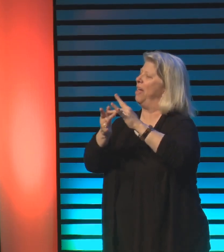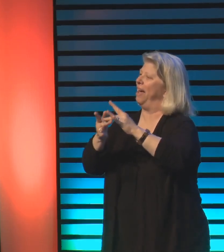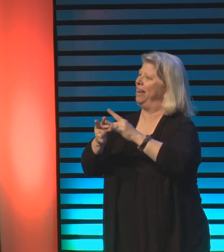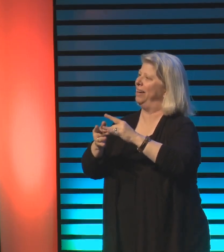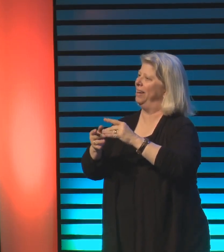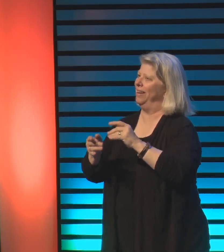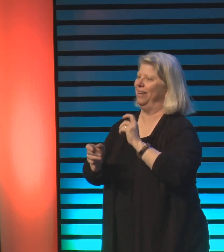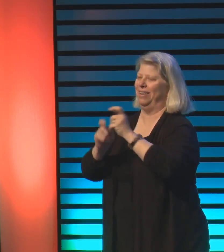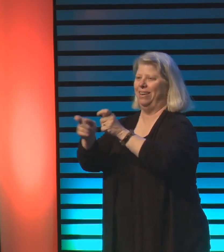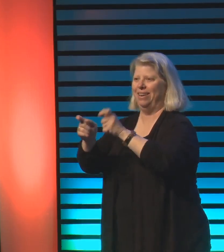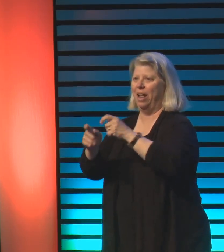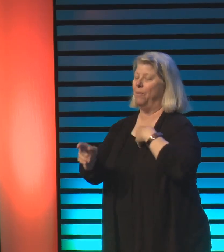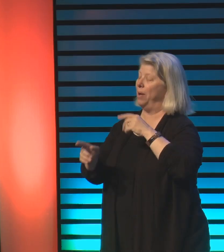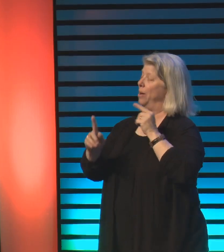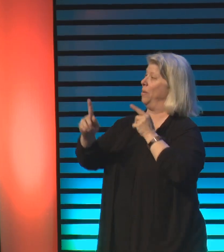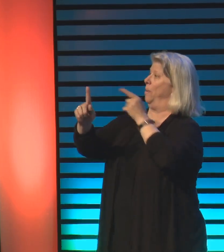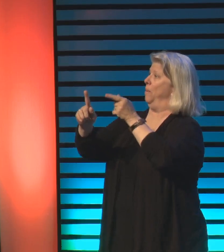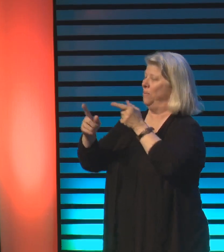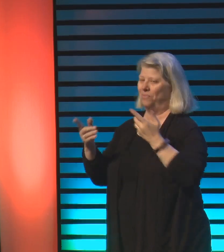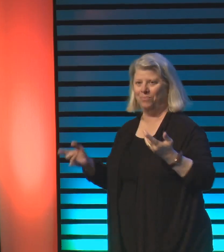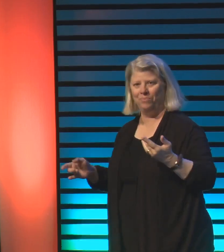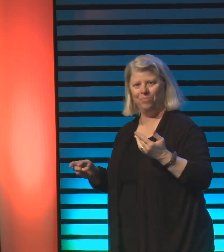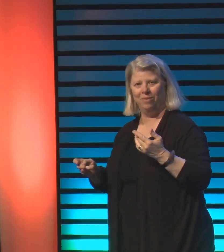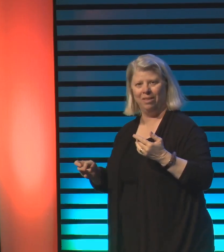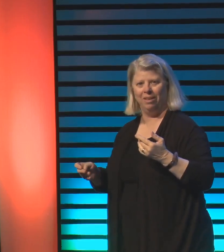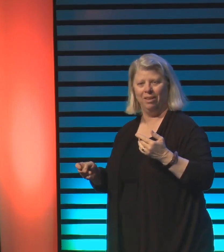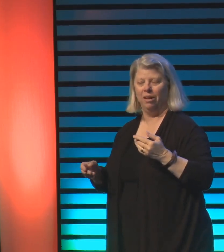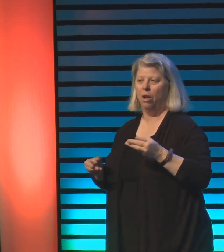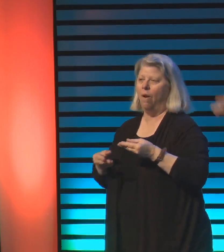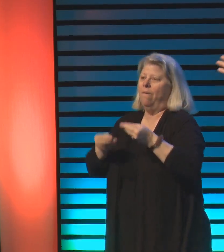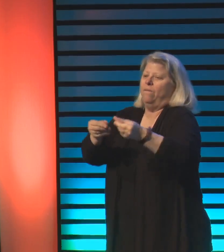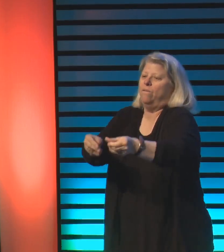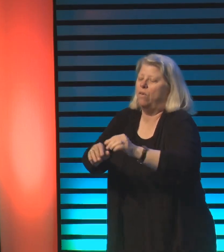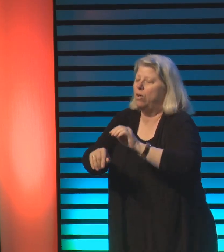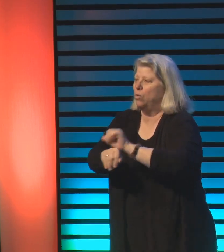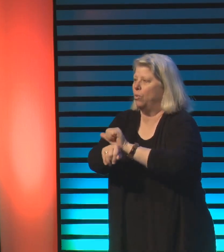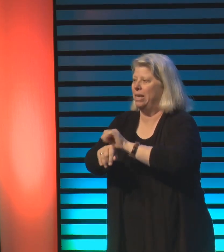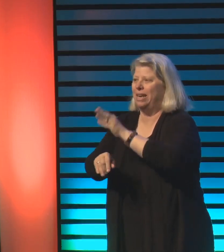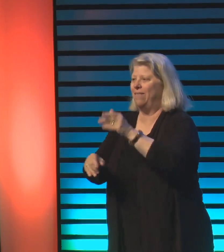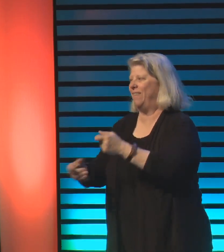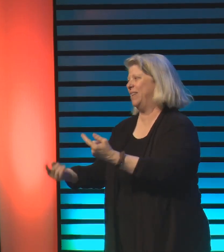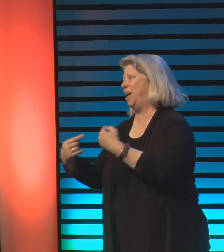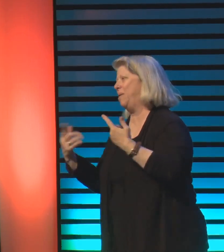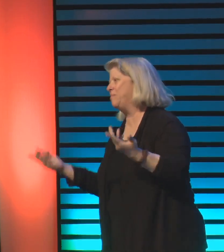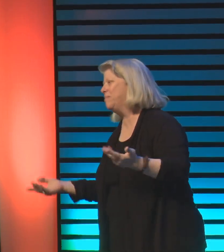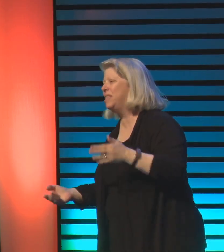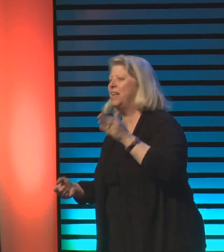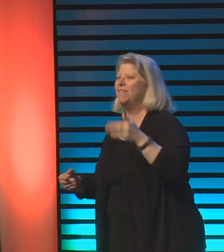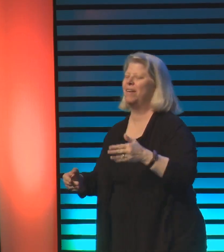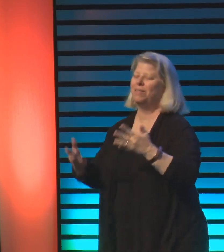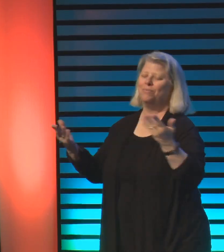Okay? That's my goal, is that we fund the work and you never have to come. Okay? You never have to be here.